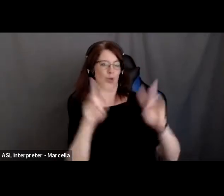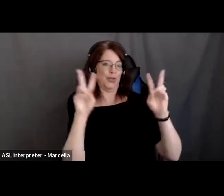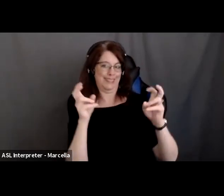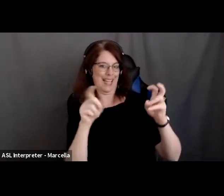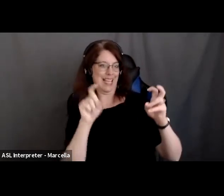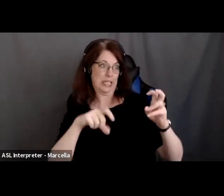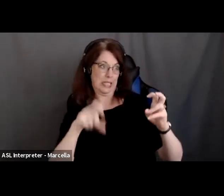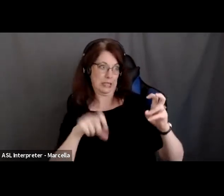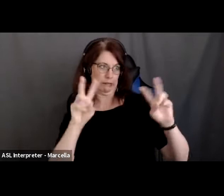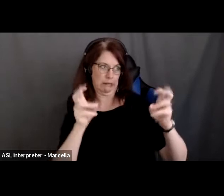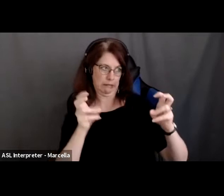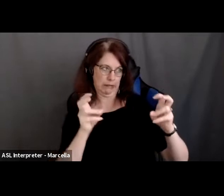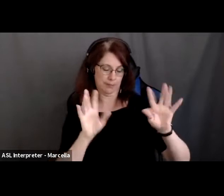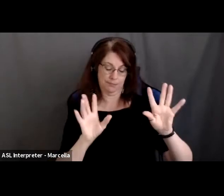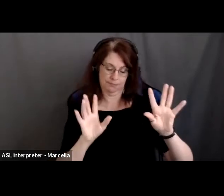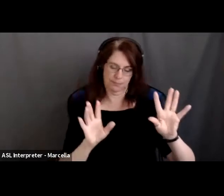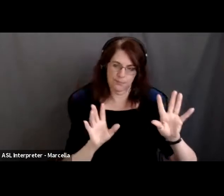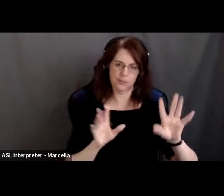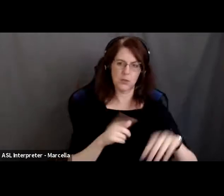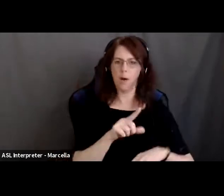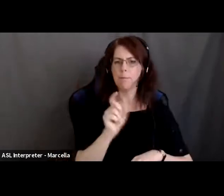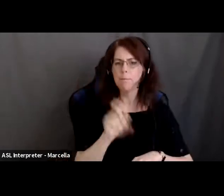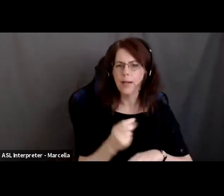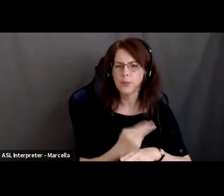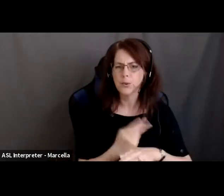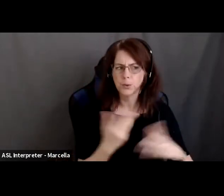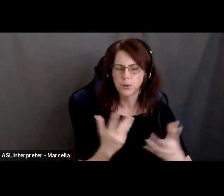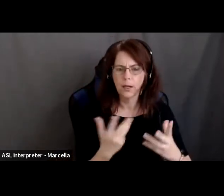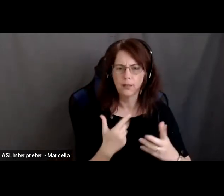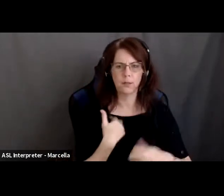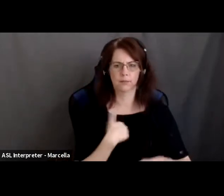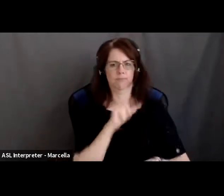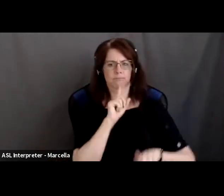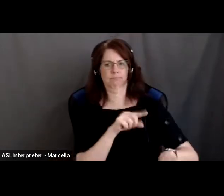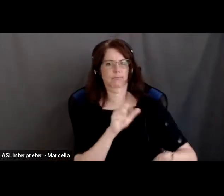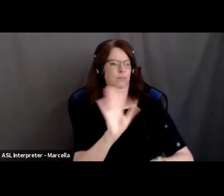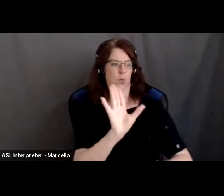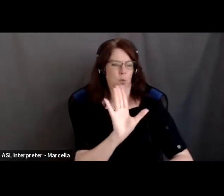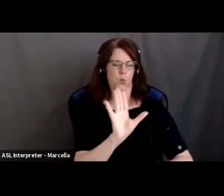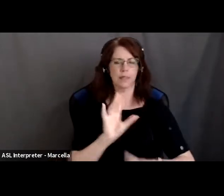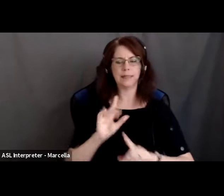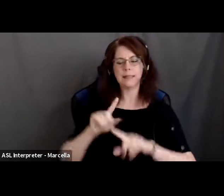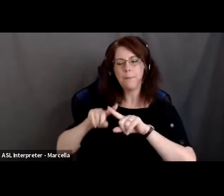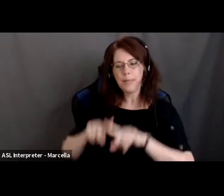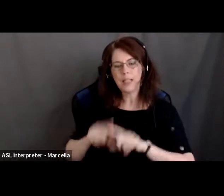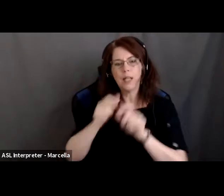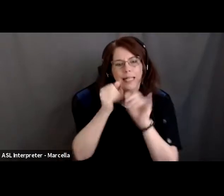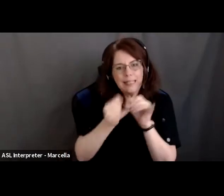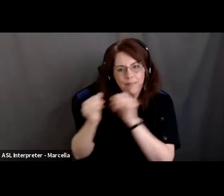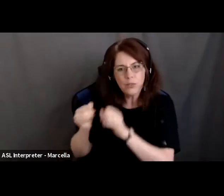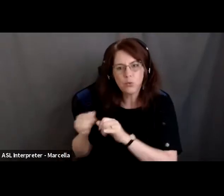on needs, or what they have to use. It's all situational, and it's all dependent on the